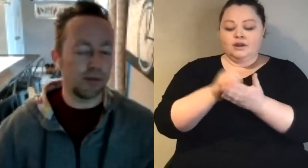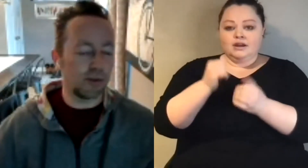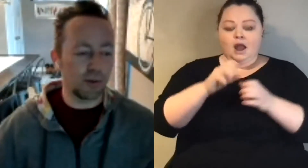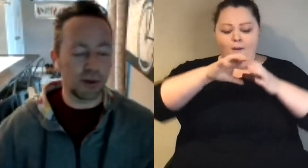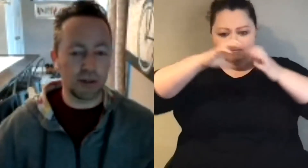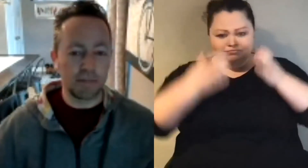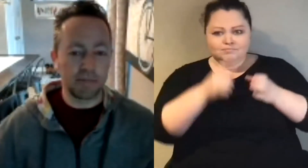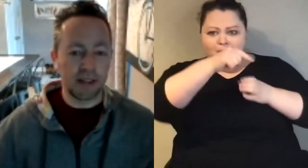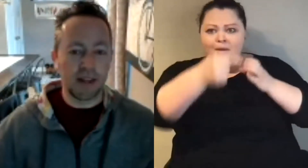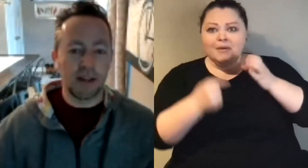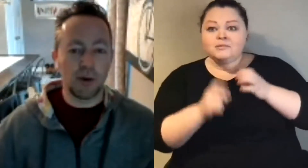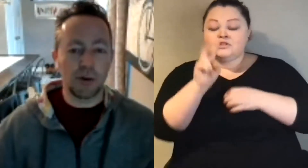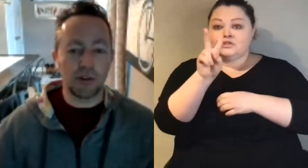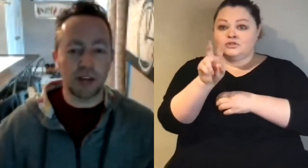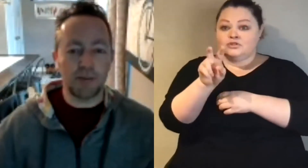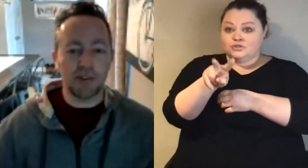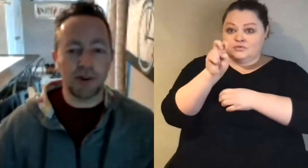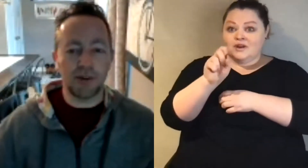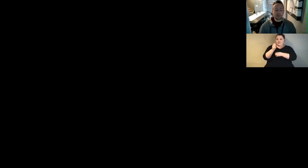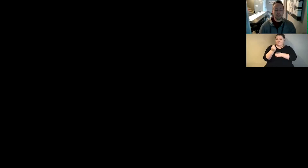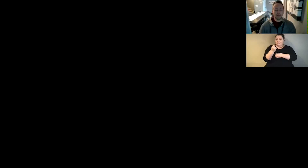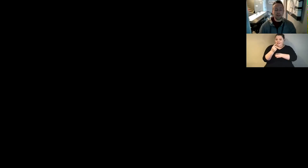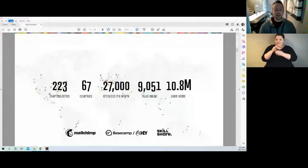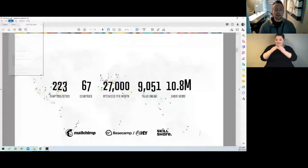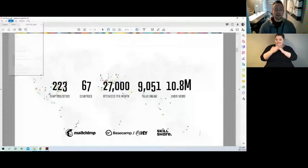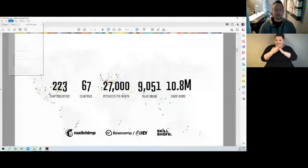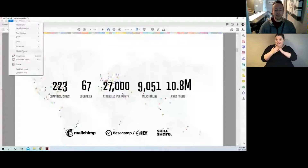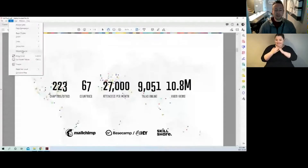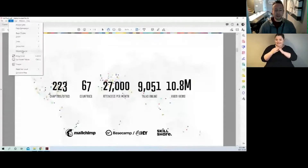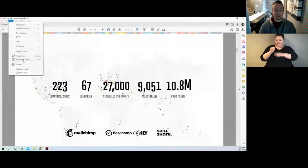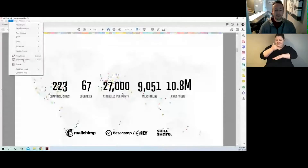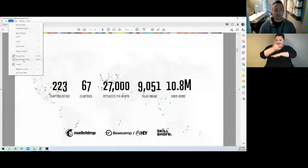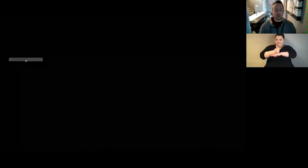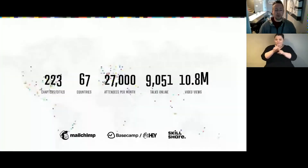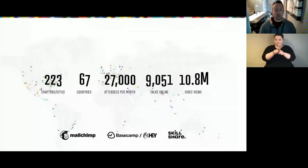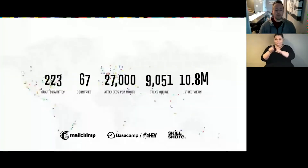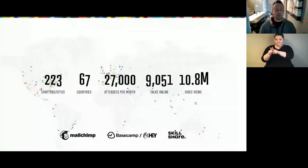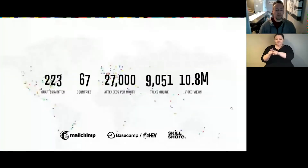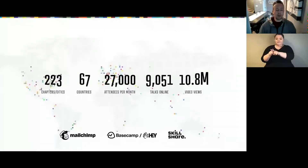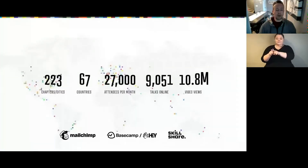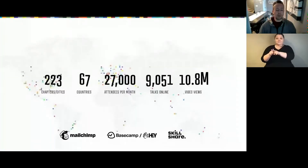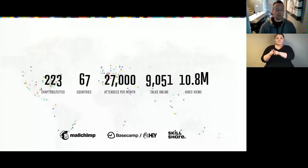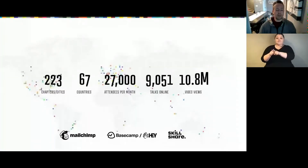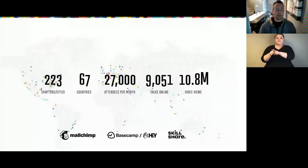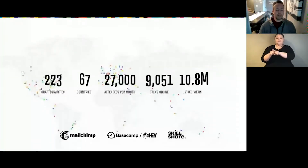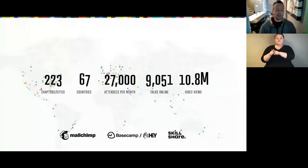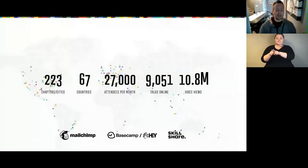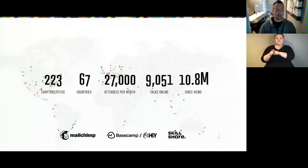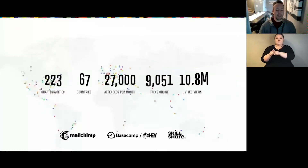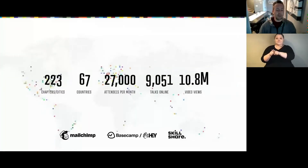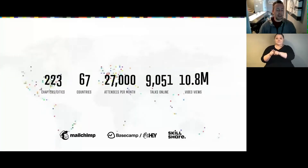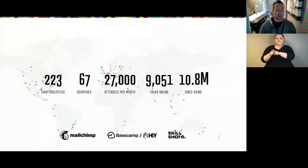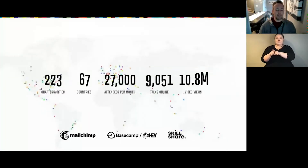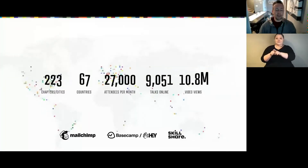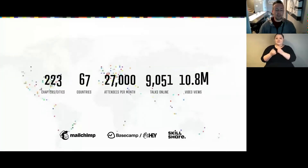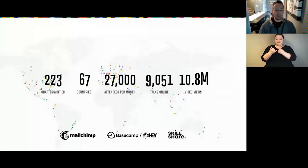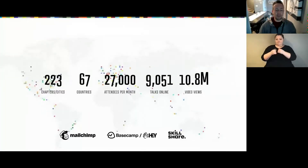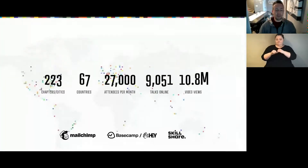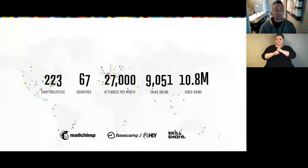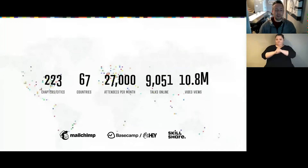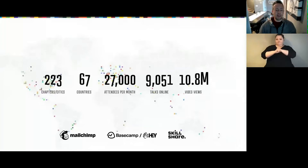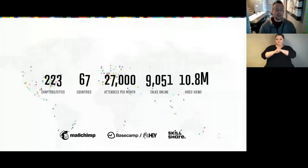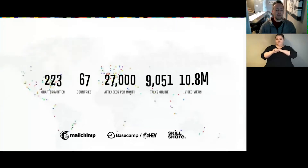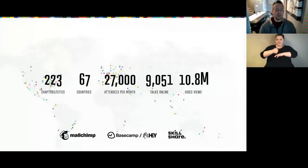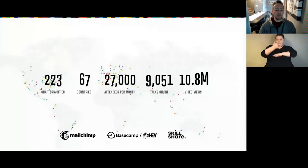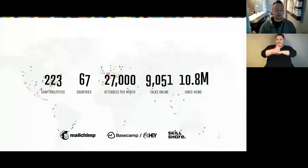cities all over the world. Local chapters not only celebrate a city's creative talent, but also promote an open space to connect with like-minded